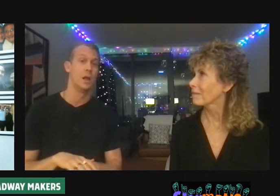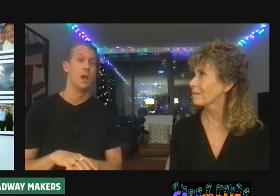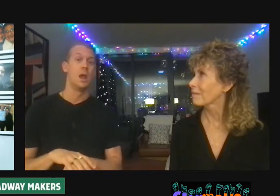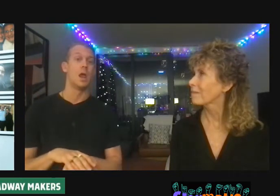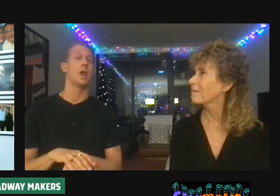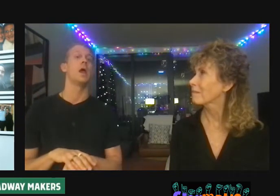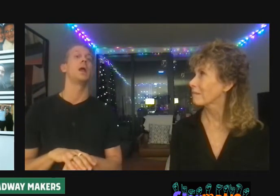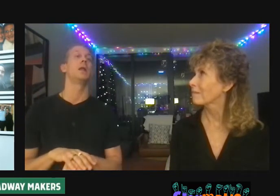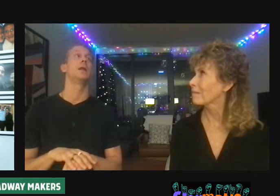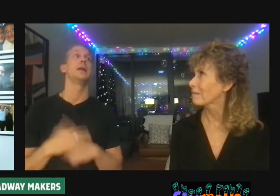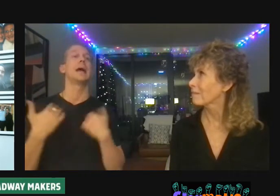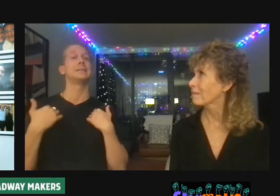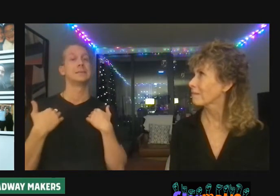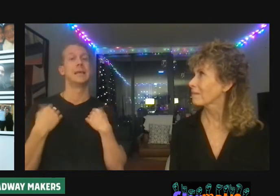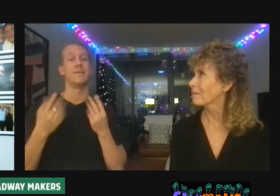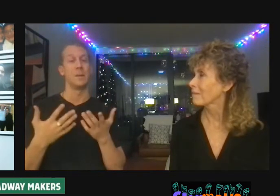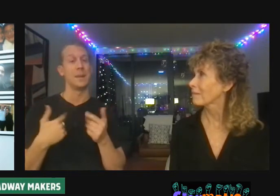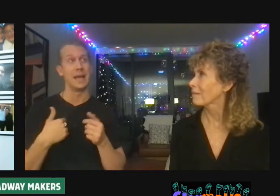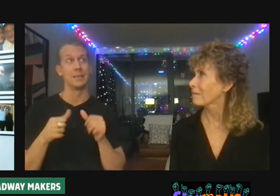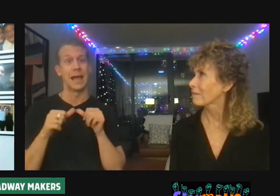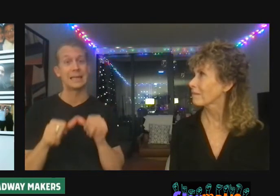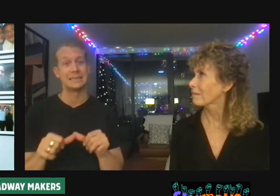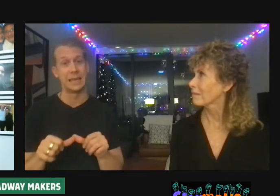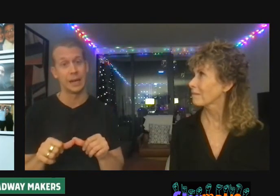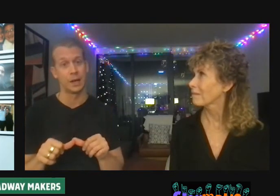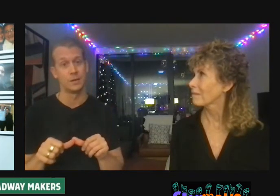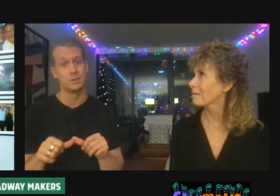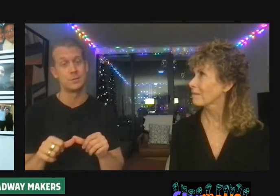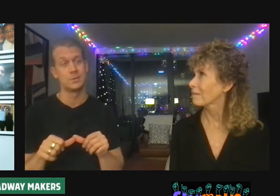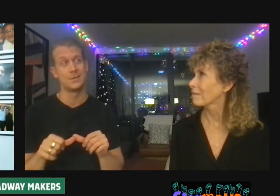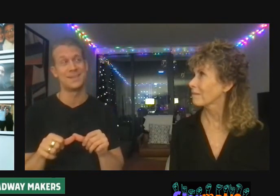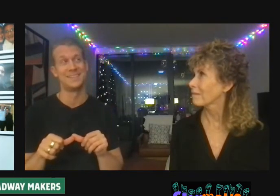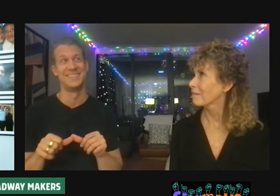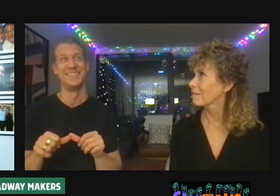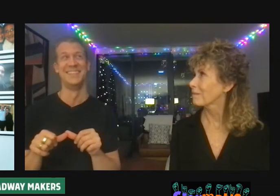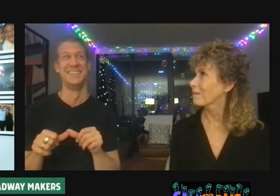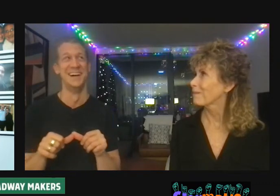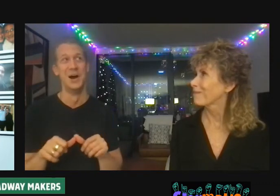on. And it has given me a lasting